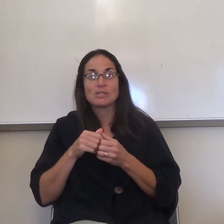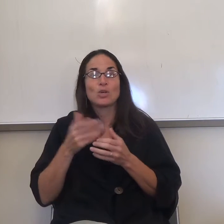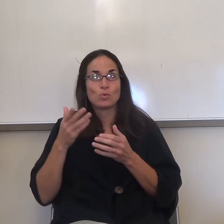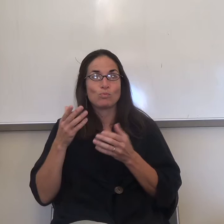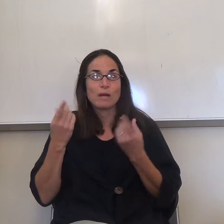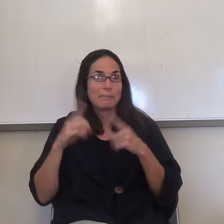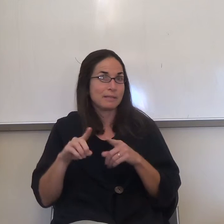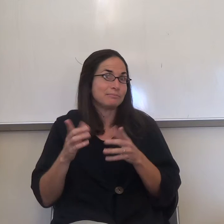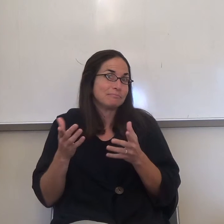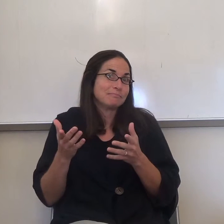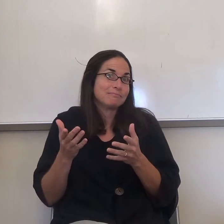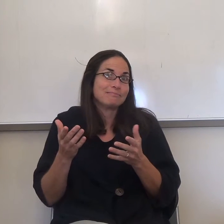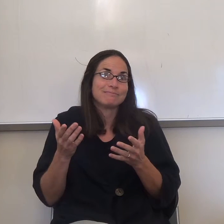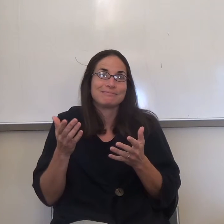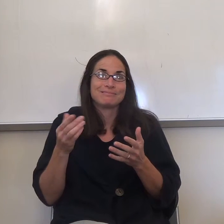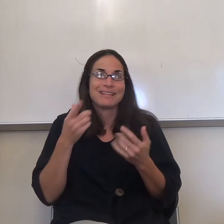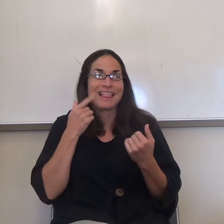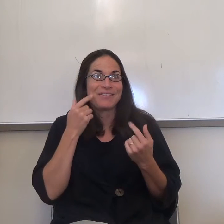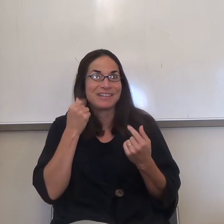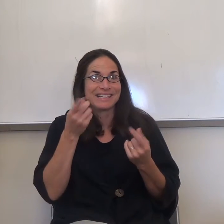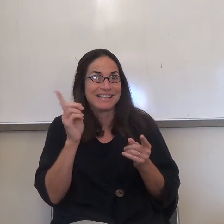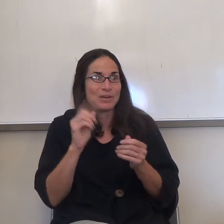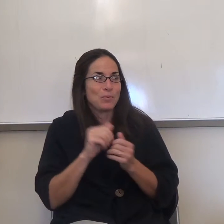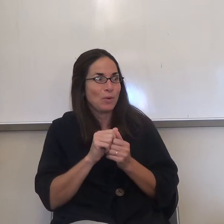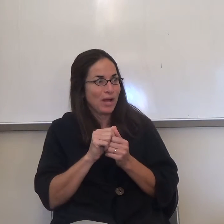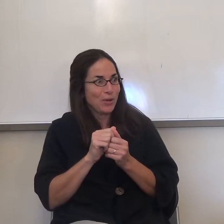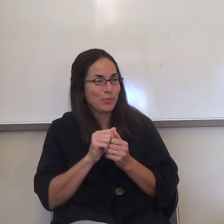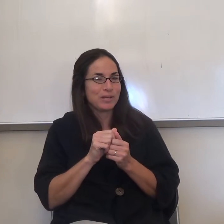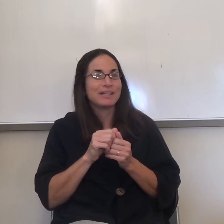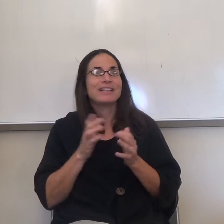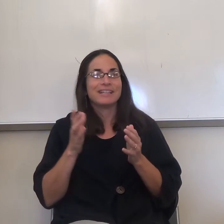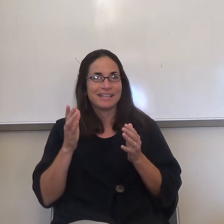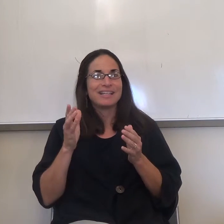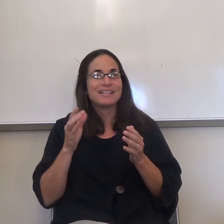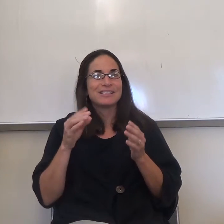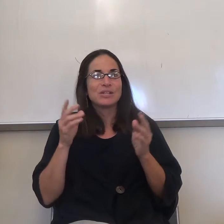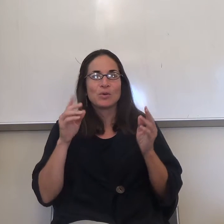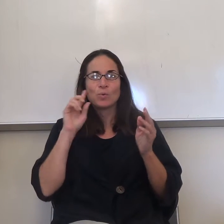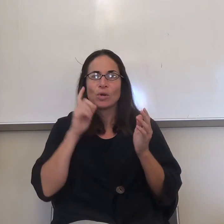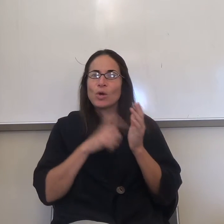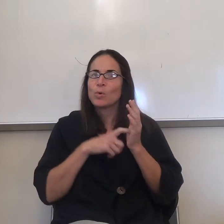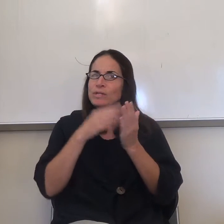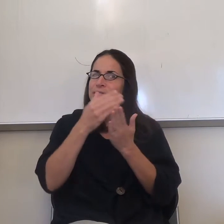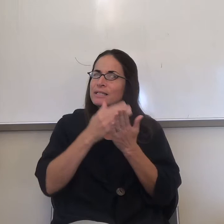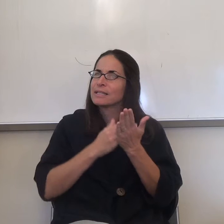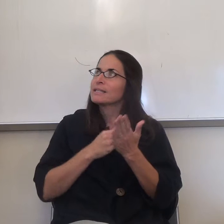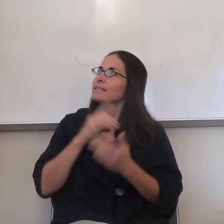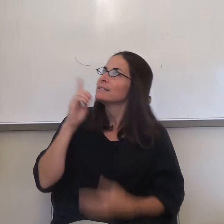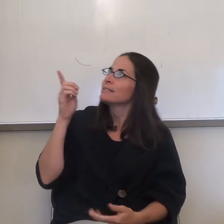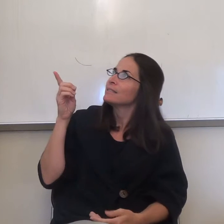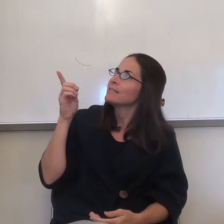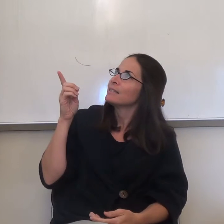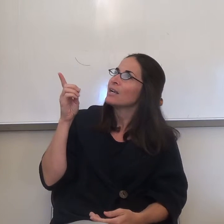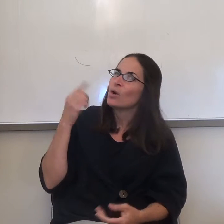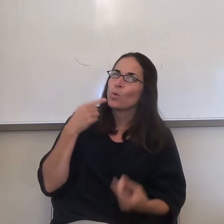for you right there. Okay, so let's look at what they've got up there and see if it all works